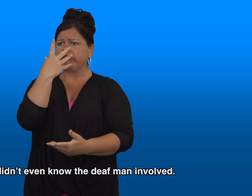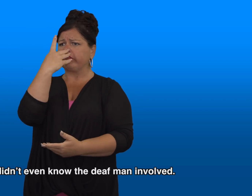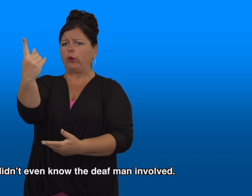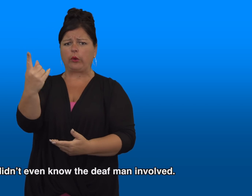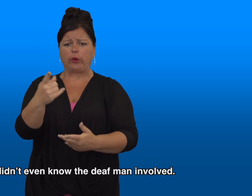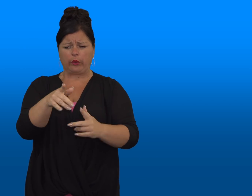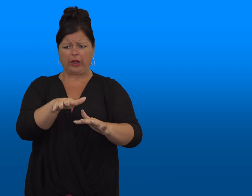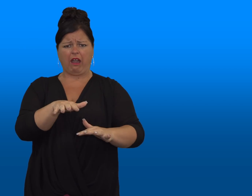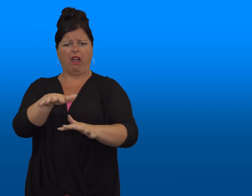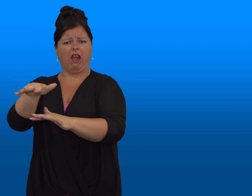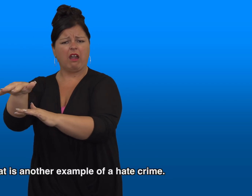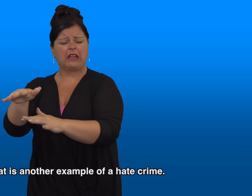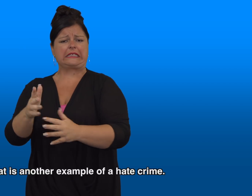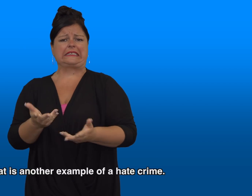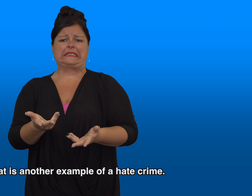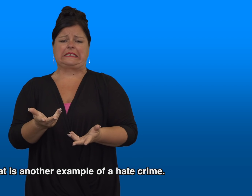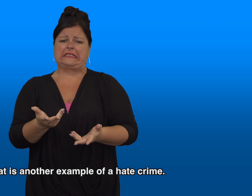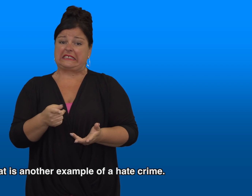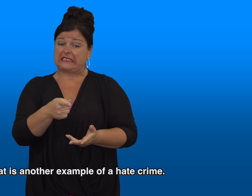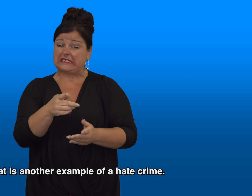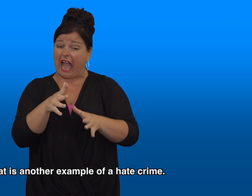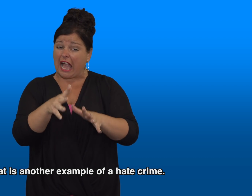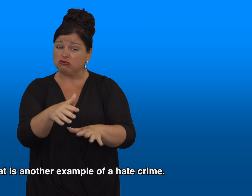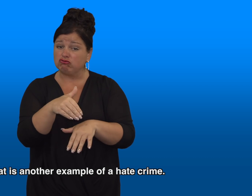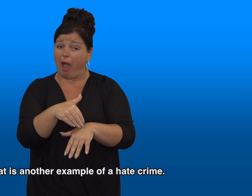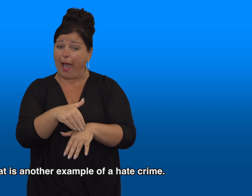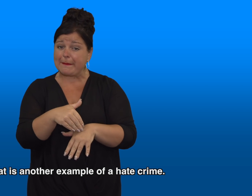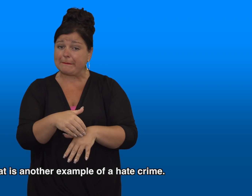man involved. This is another example of hate crime.